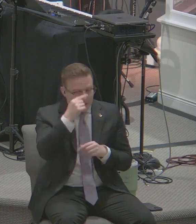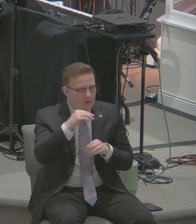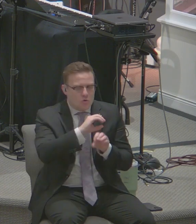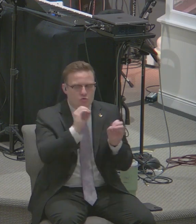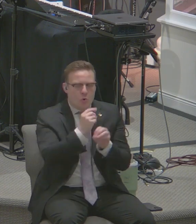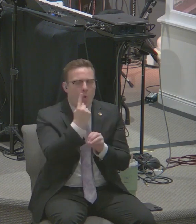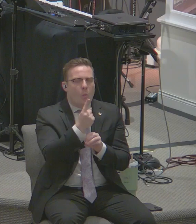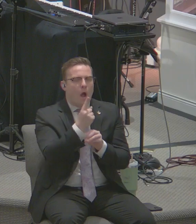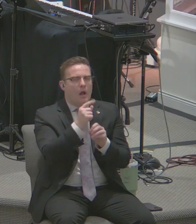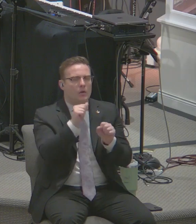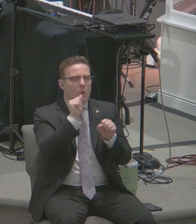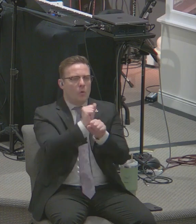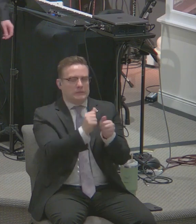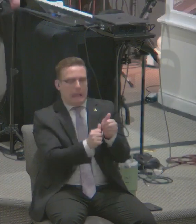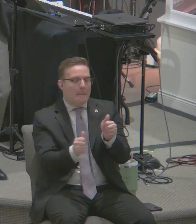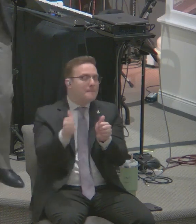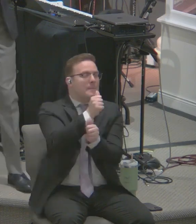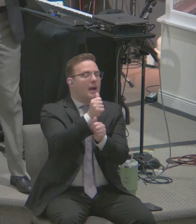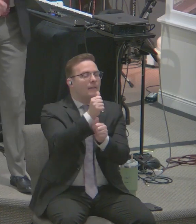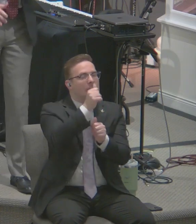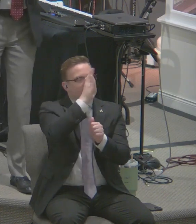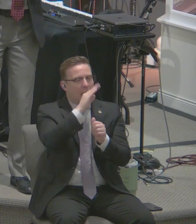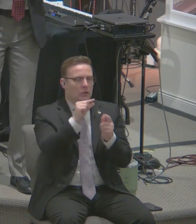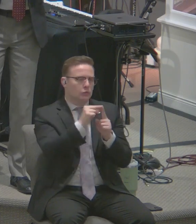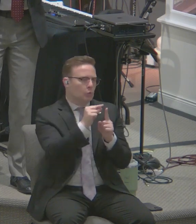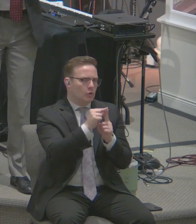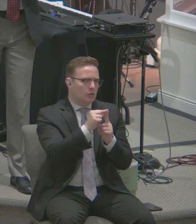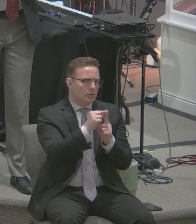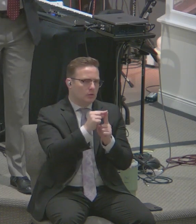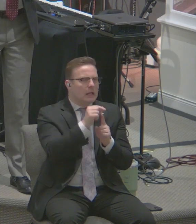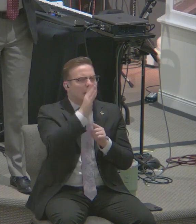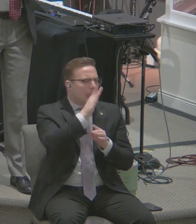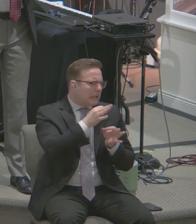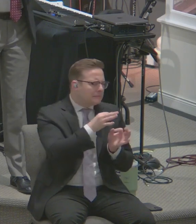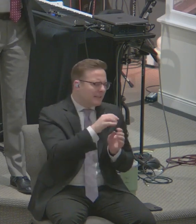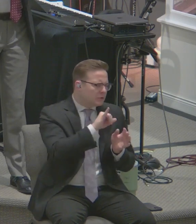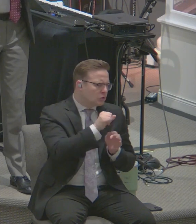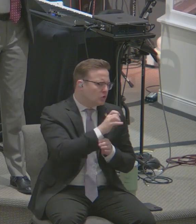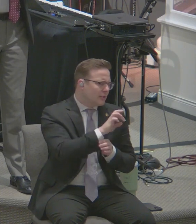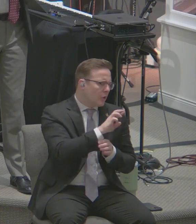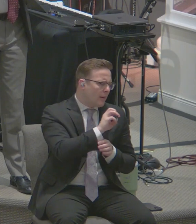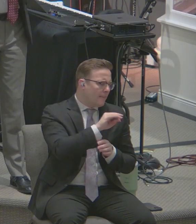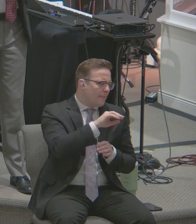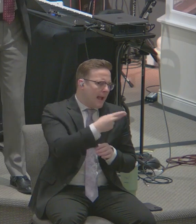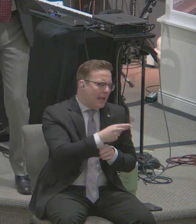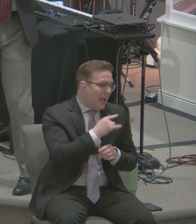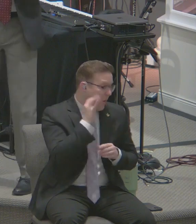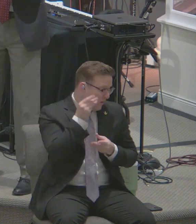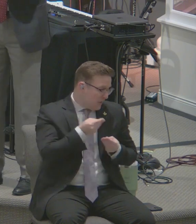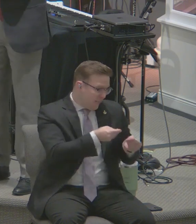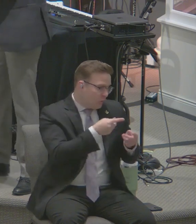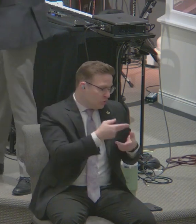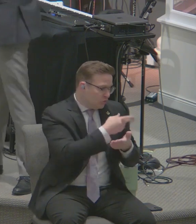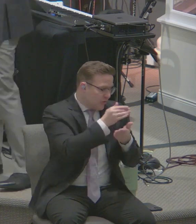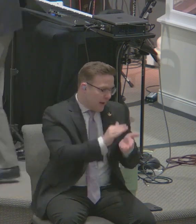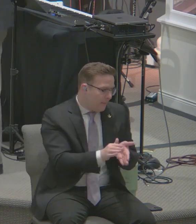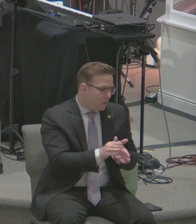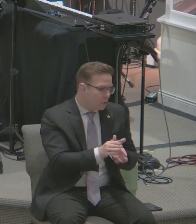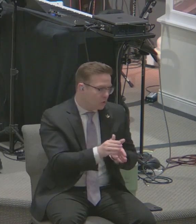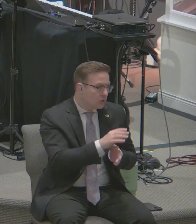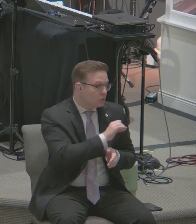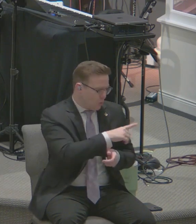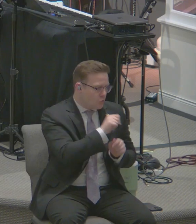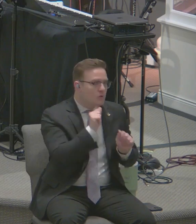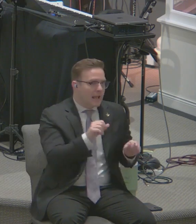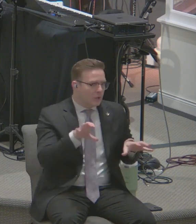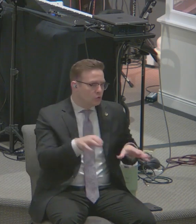operates above the word of God. And God told Jeremiah, I'm going to give you shepherds so that you can do this.